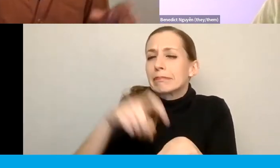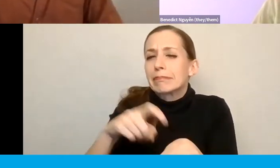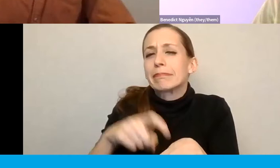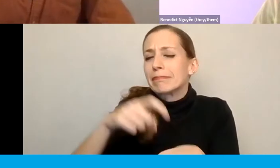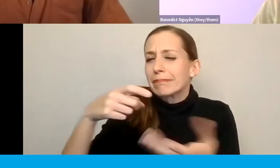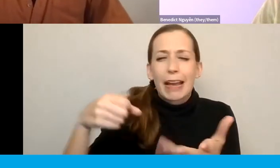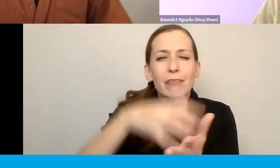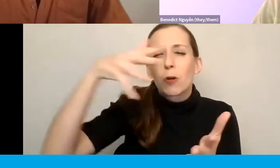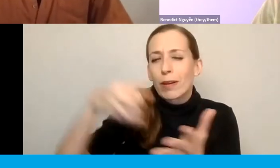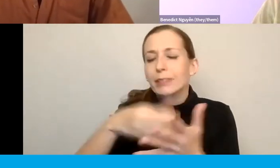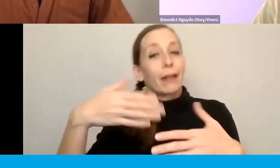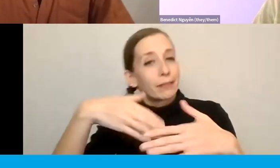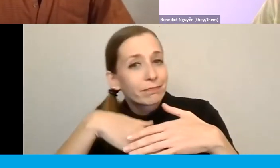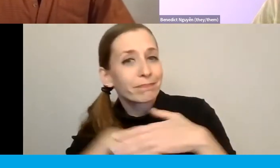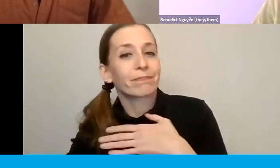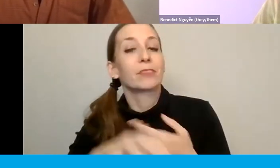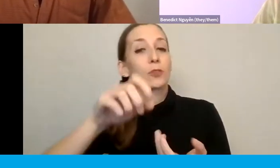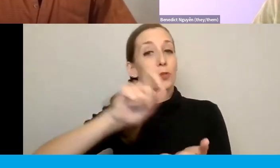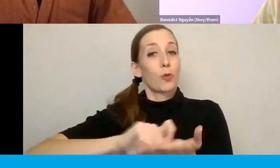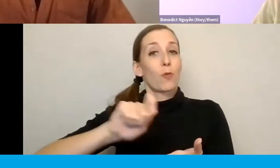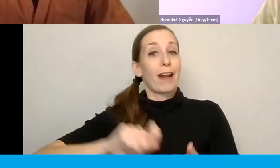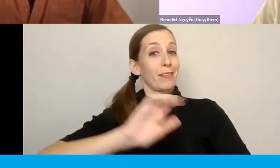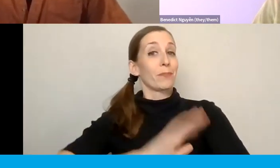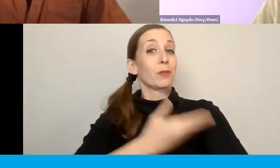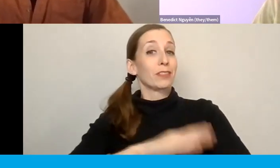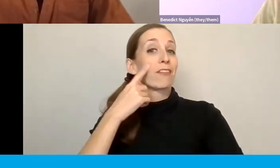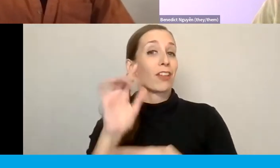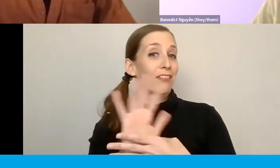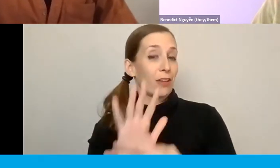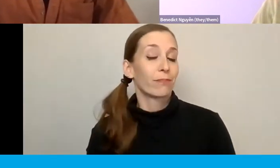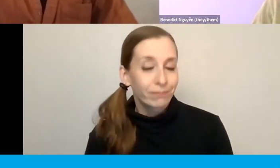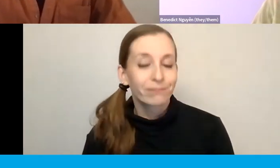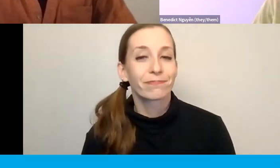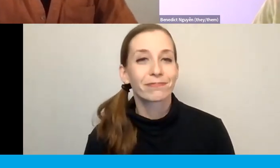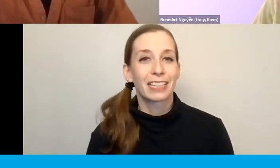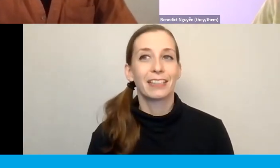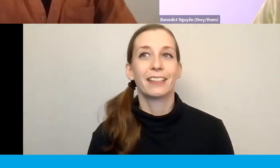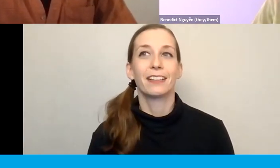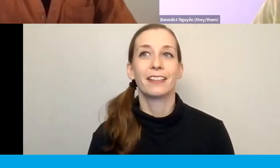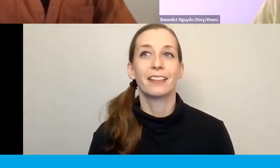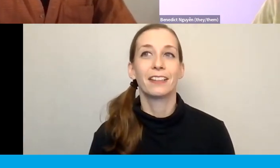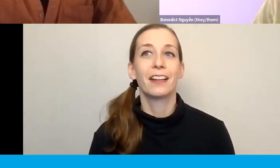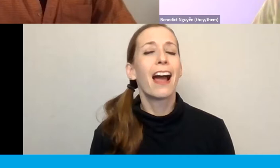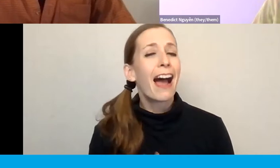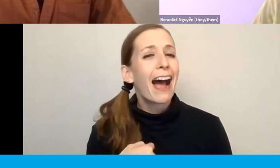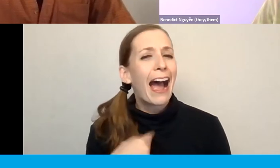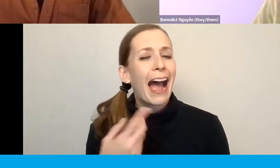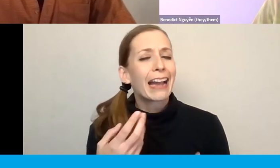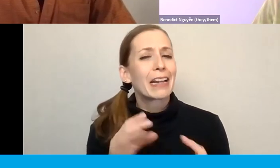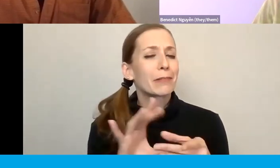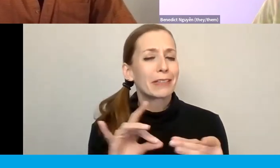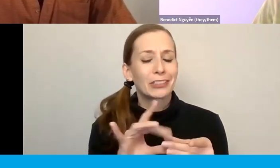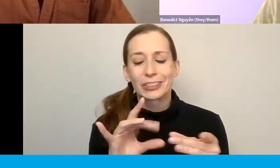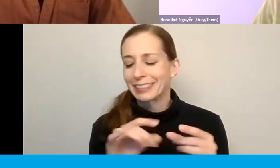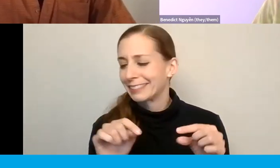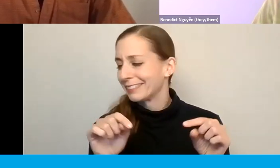score this entire film. And yeah, I mean, I mentioned this earlier that I thought I was making something cinematic